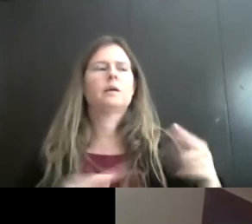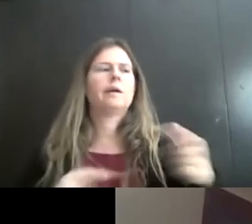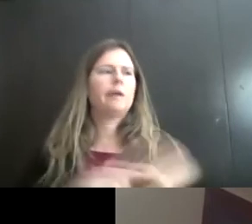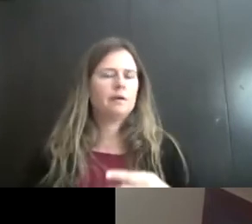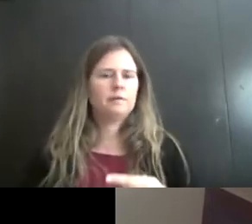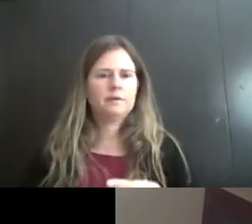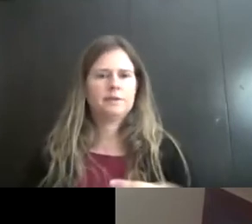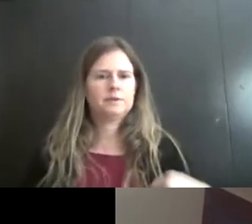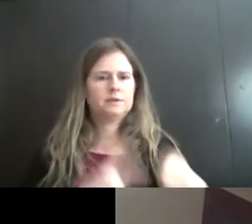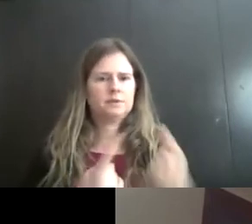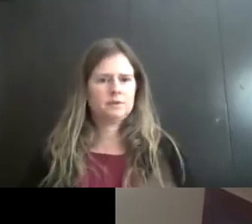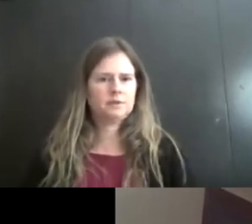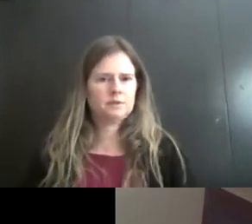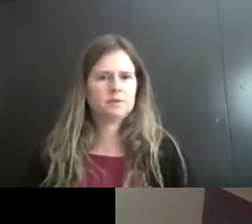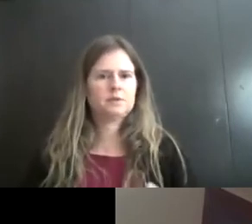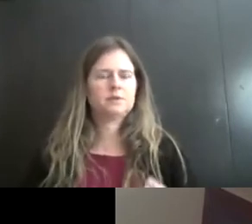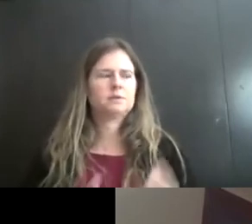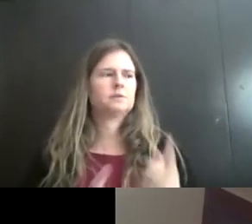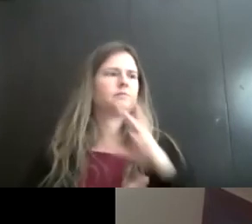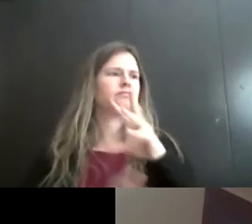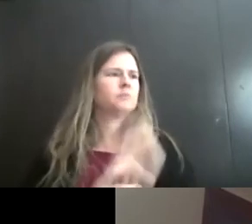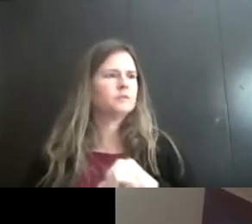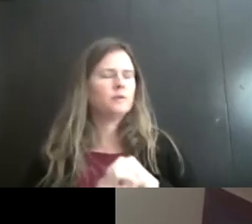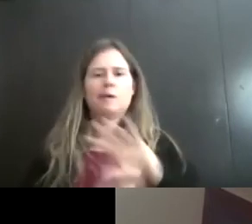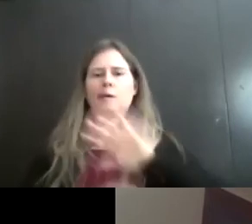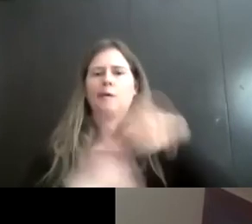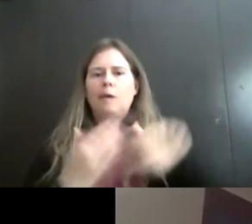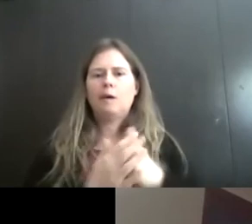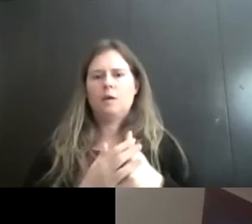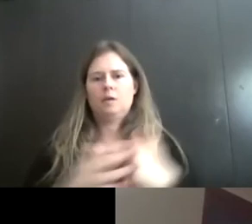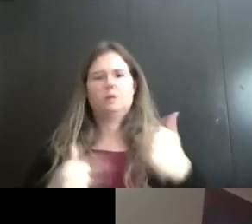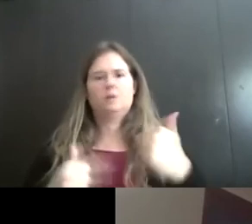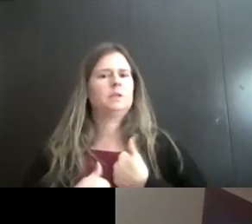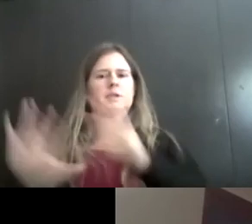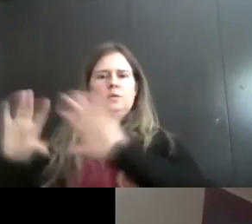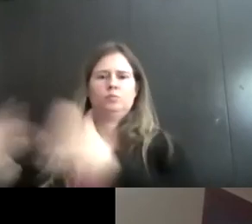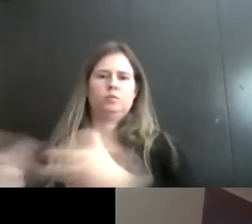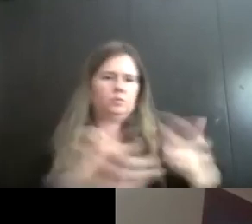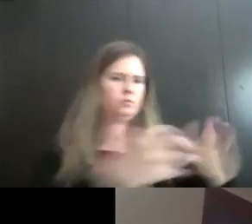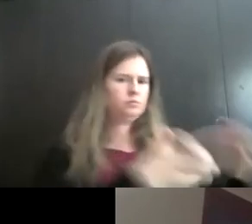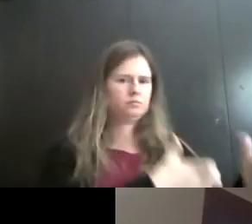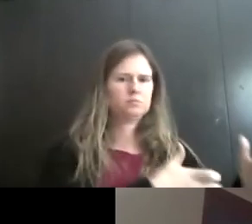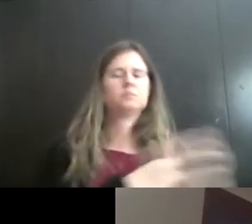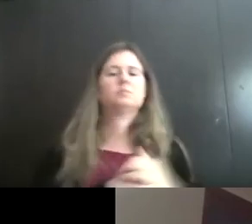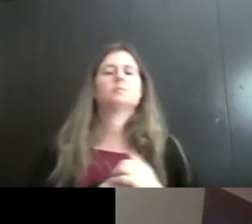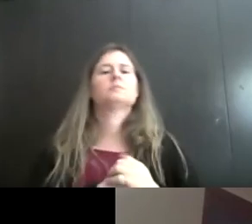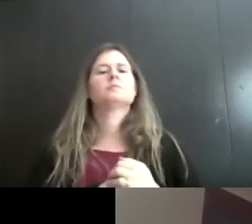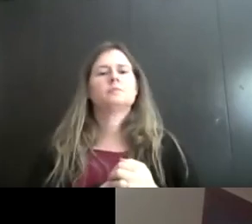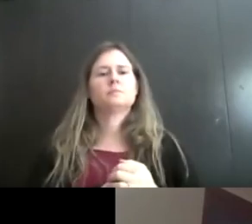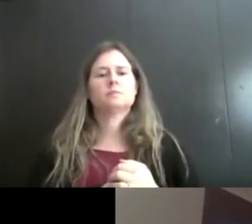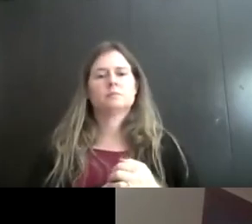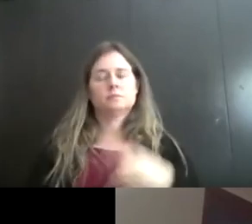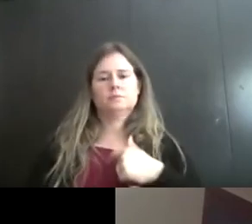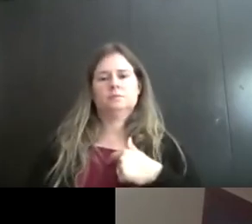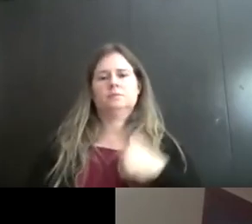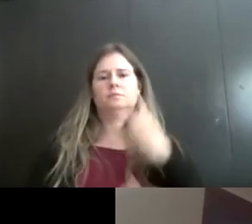and served in all branches of the armed services. And I personally believe, and this is just my personal